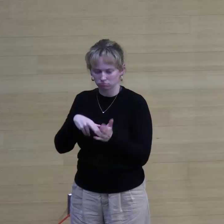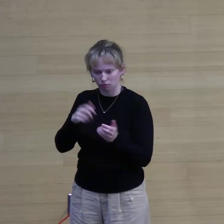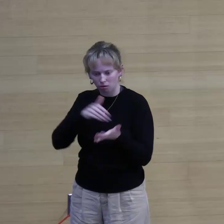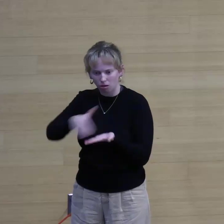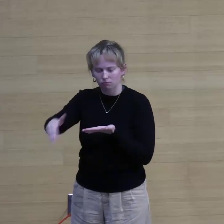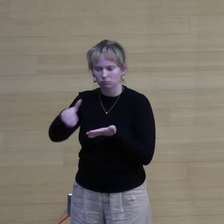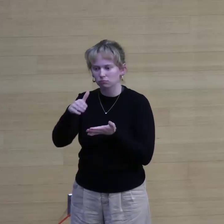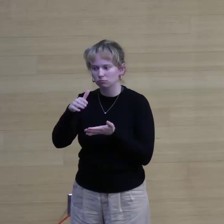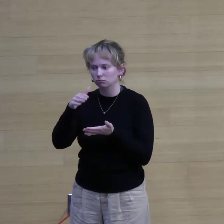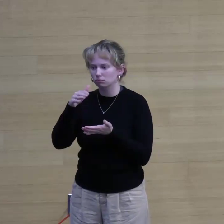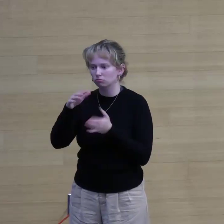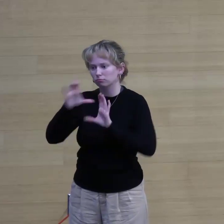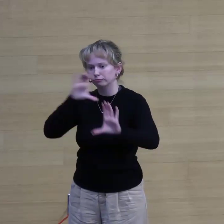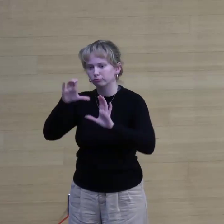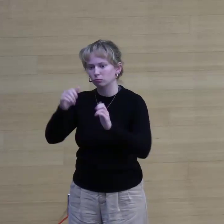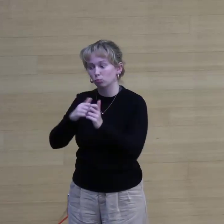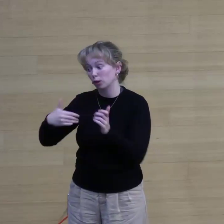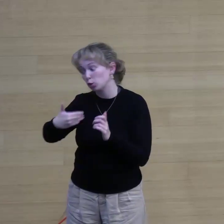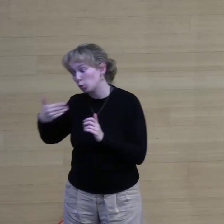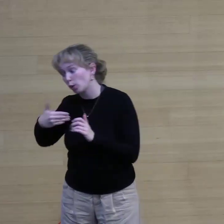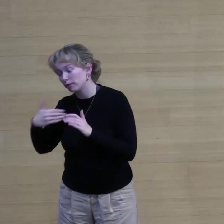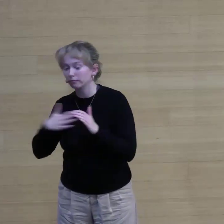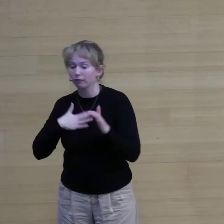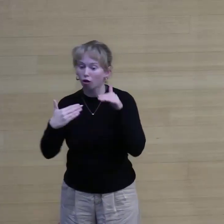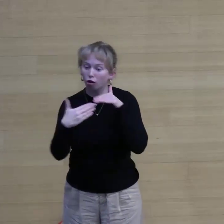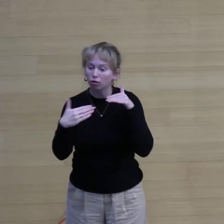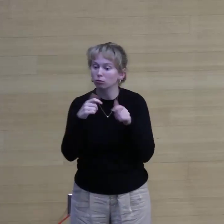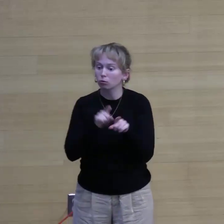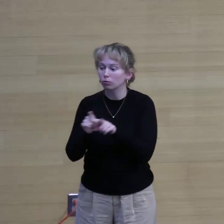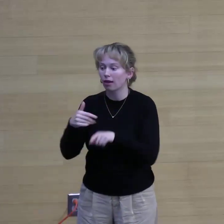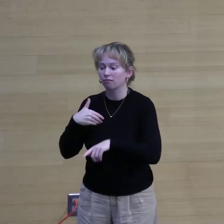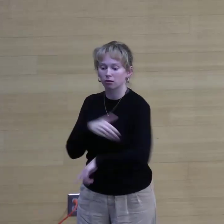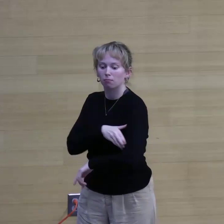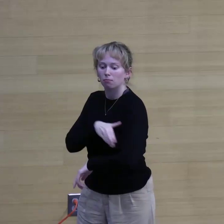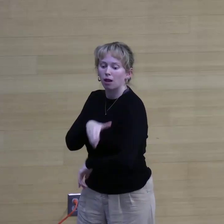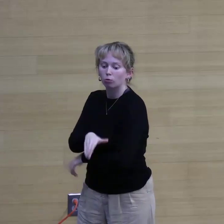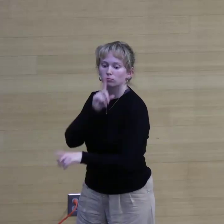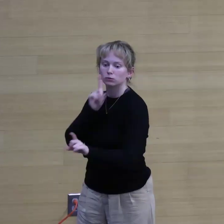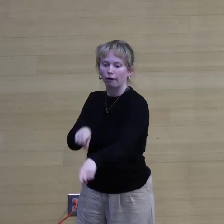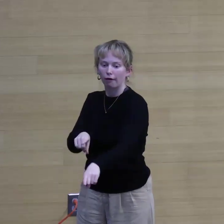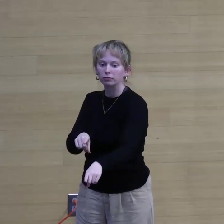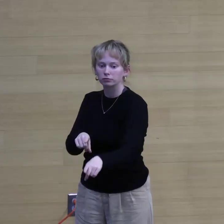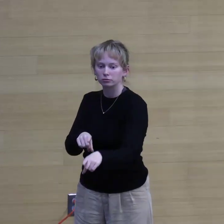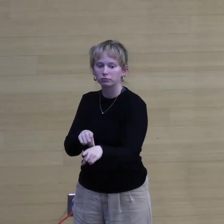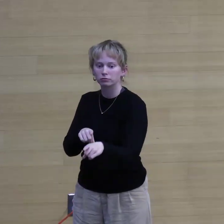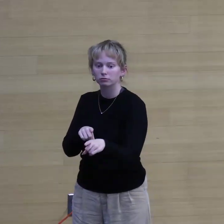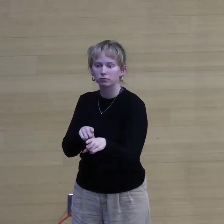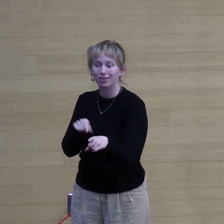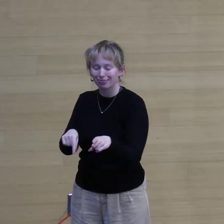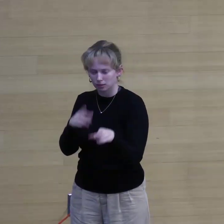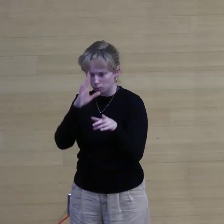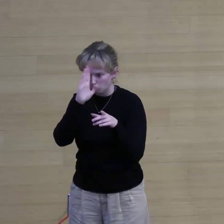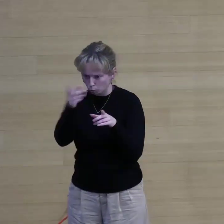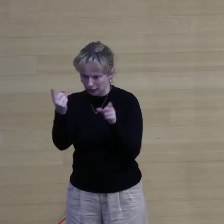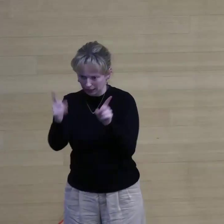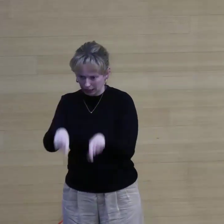I'm having with the youth and my colleagues are how to have a more empowered response. This thing is going to happen.